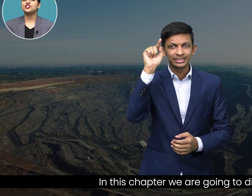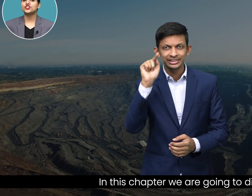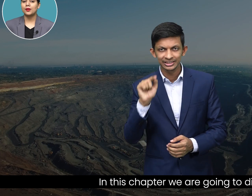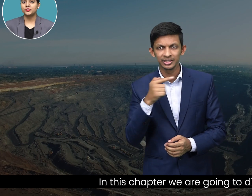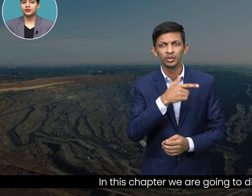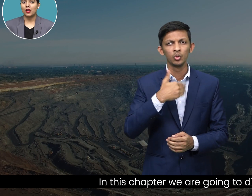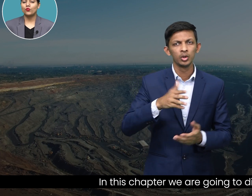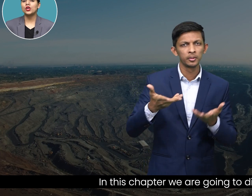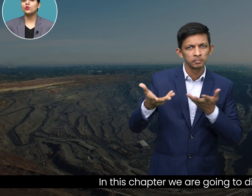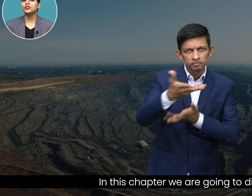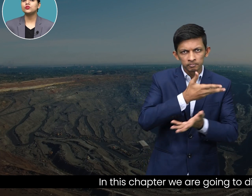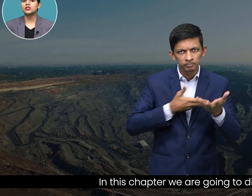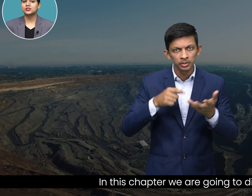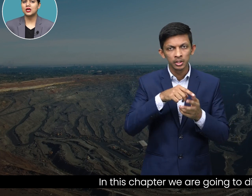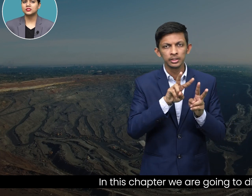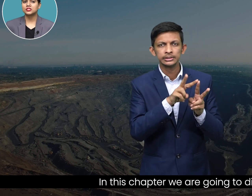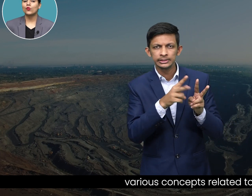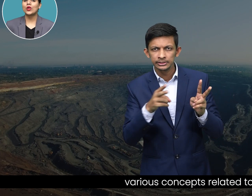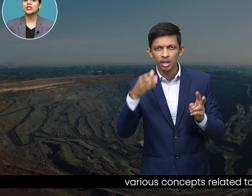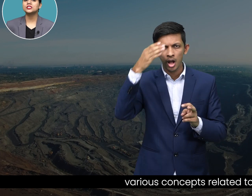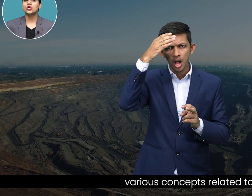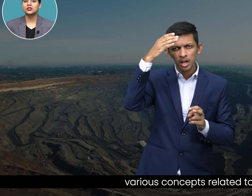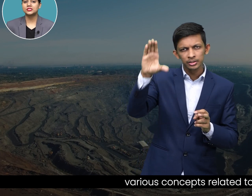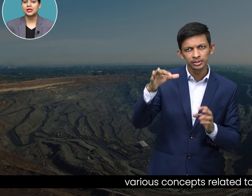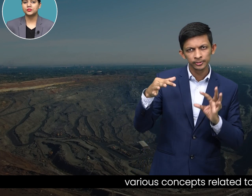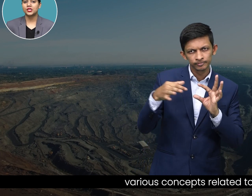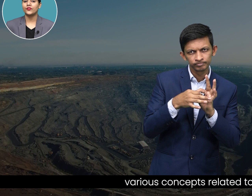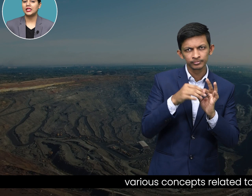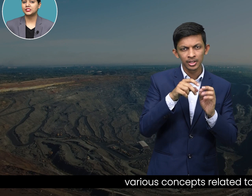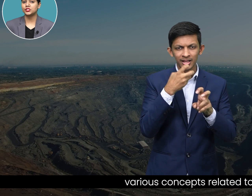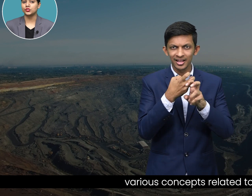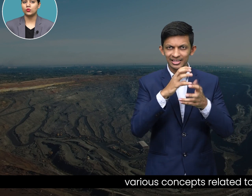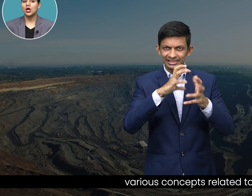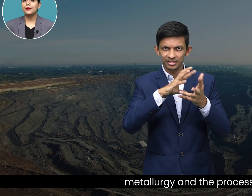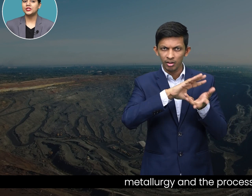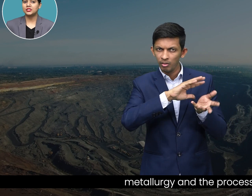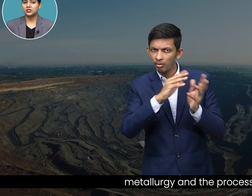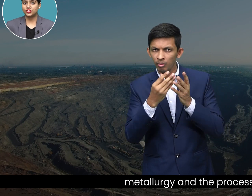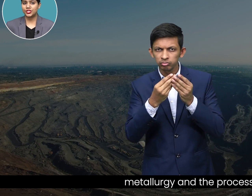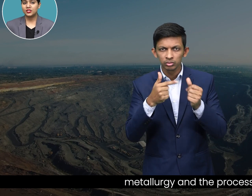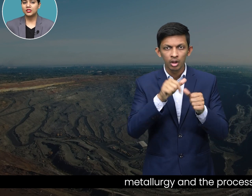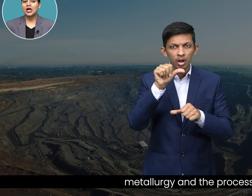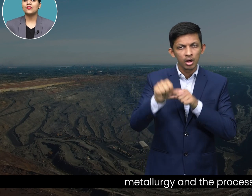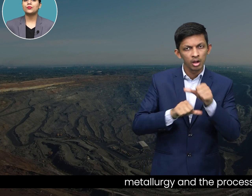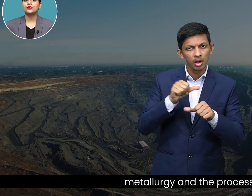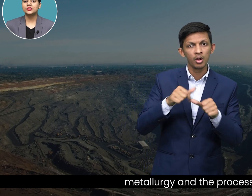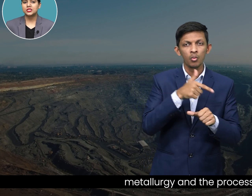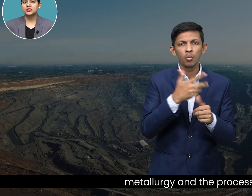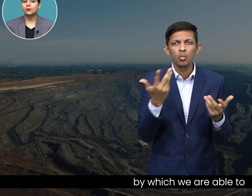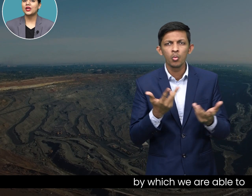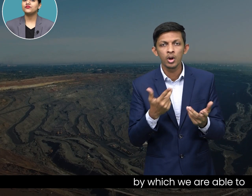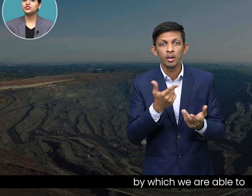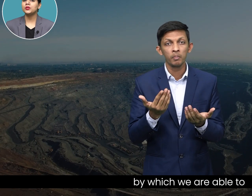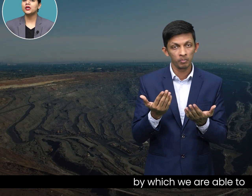In this chapter, we are going to discuss various concepts related to metallurgy and the